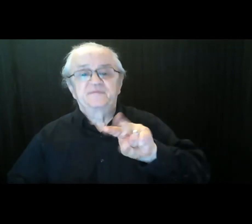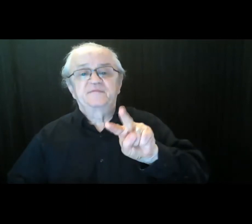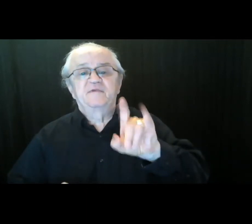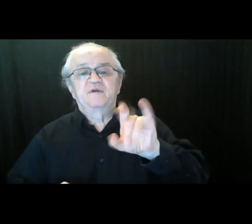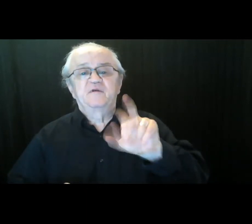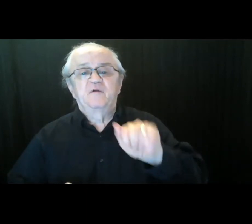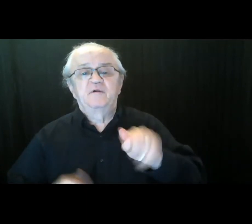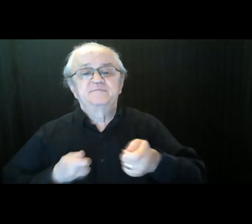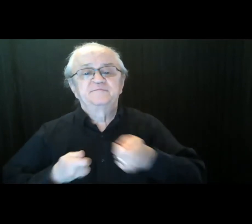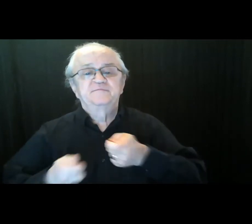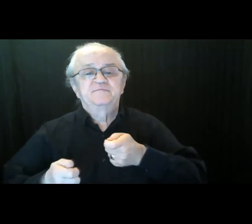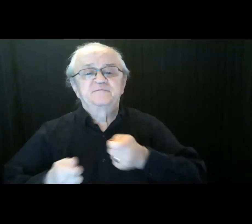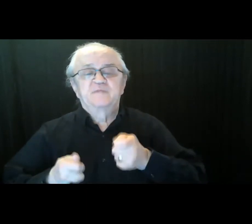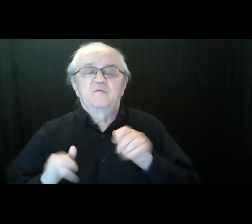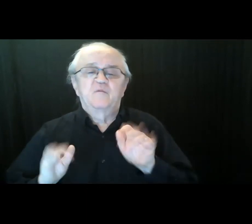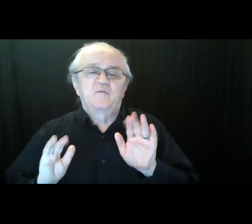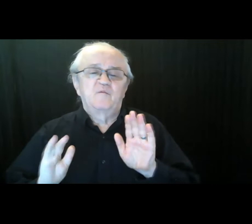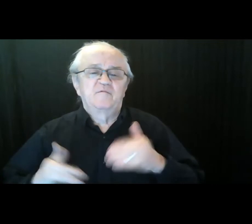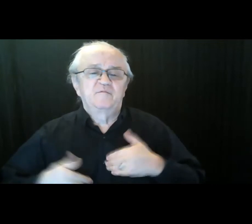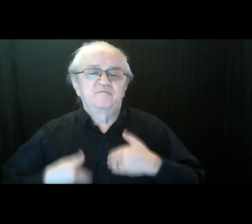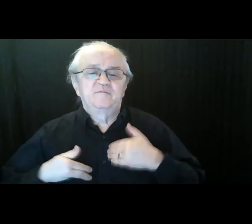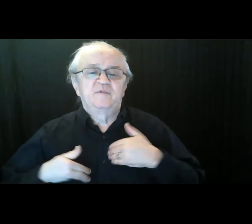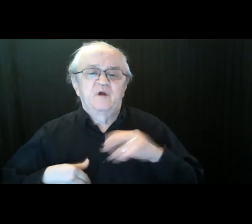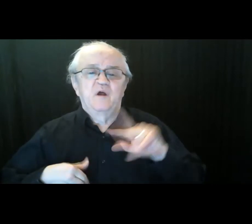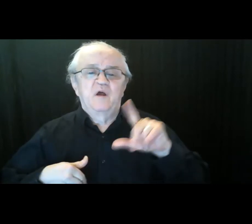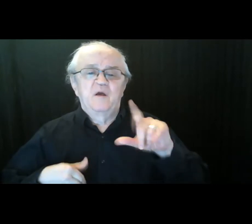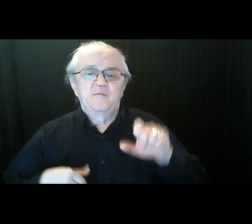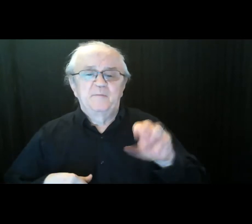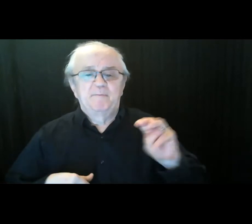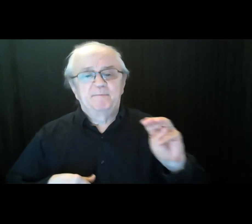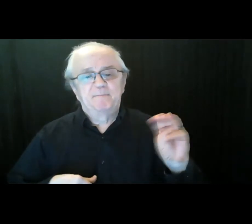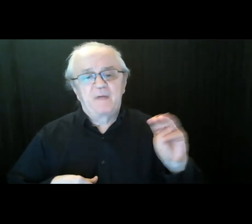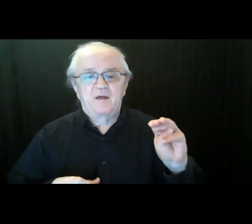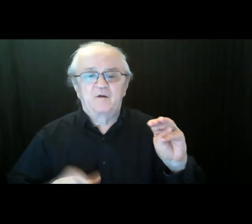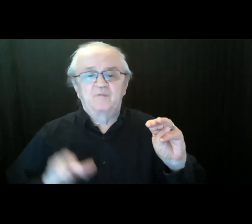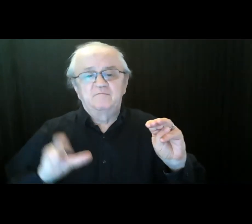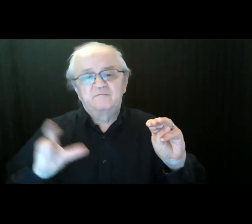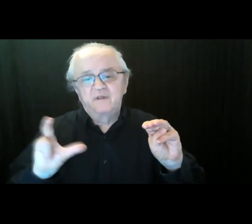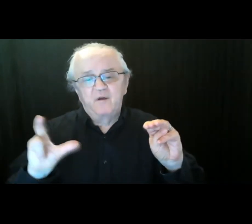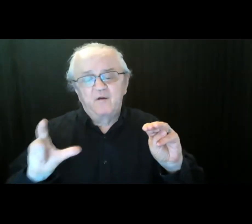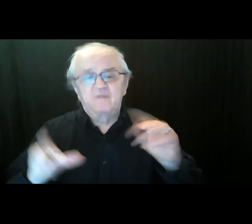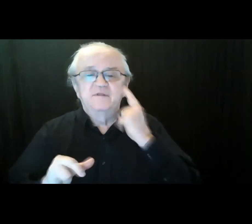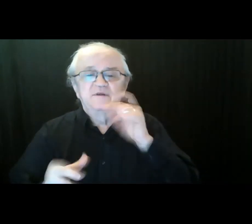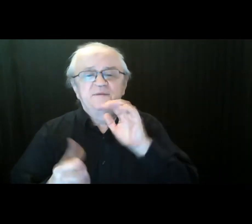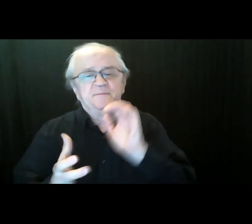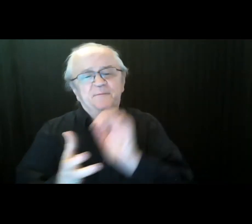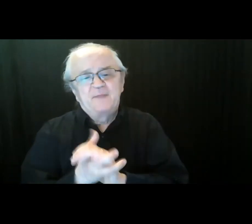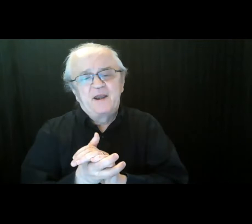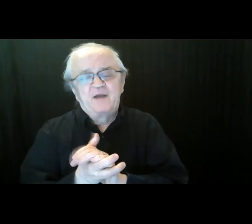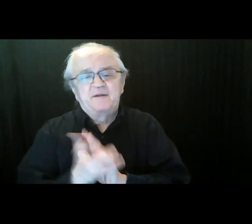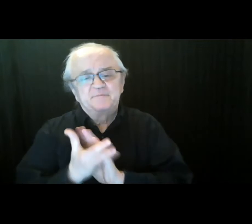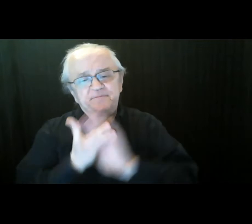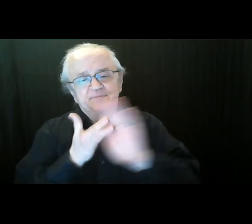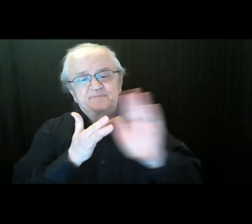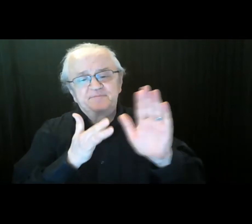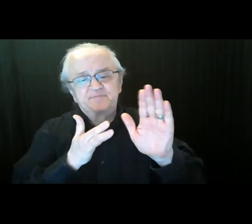was a charming young couple, Michael and Laura. They had just got married and they were on their honeymoon. They